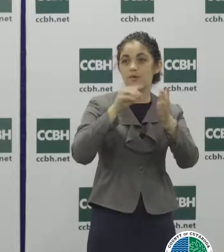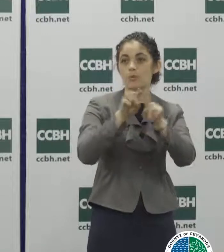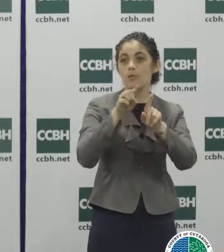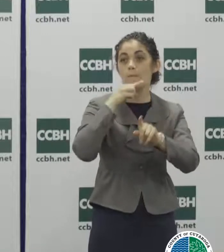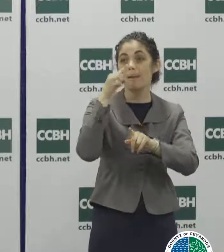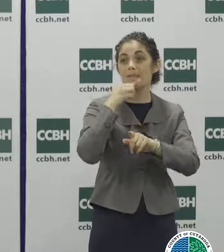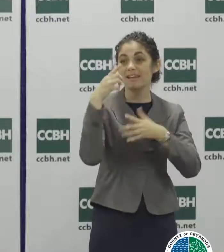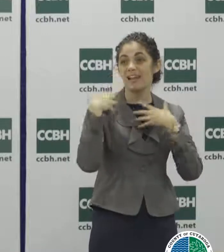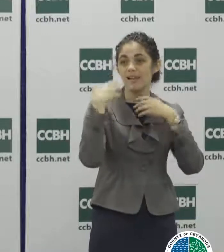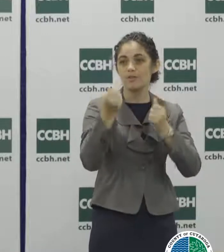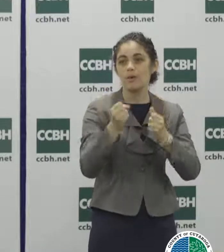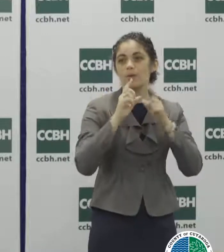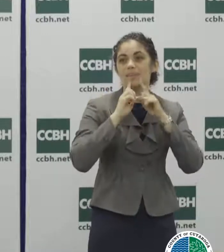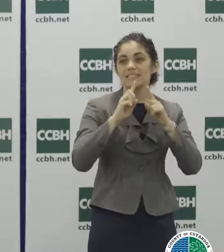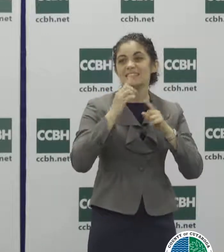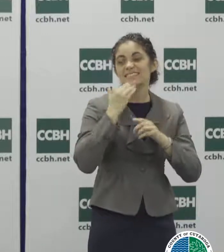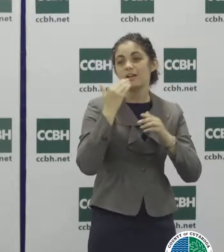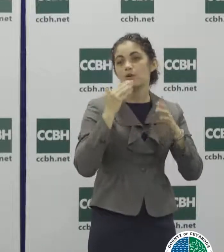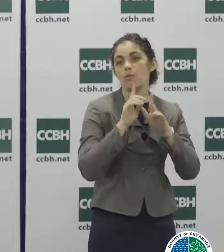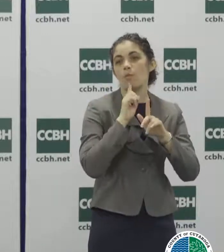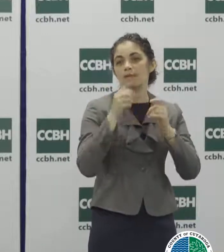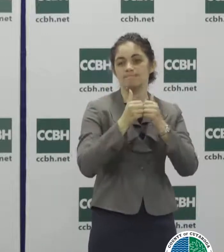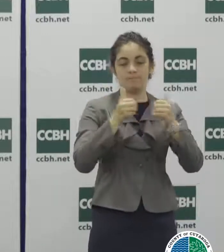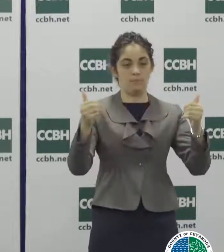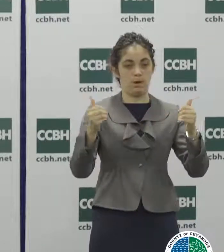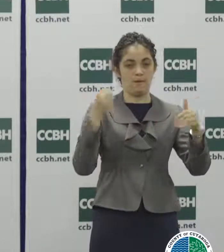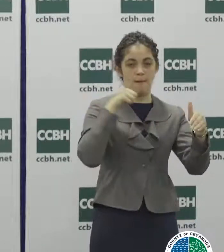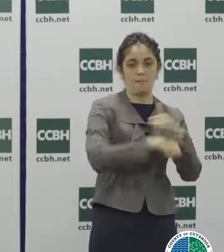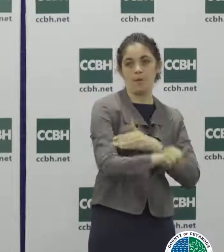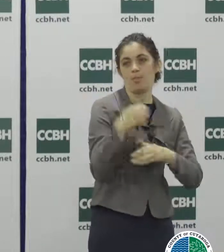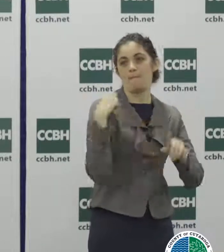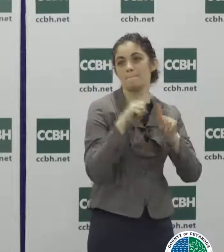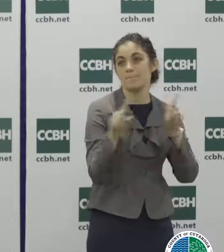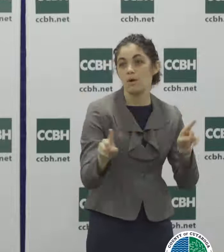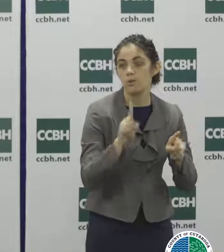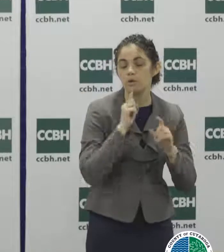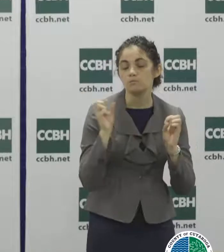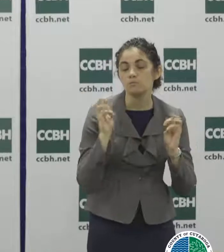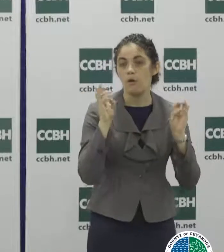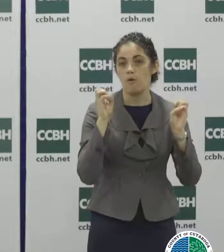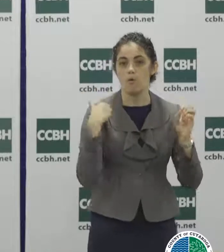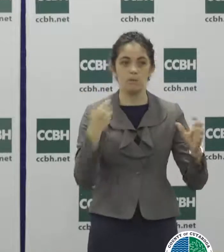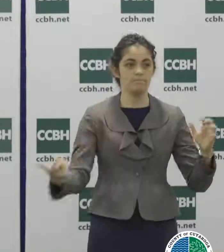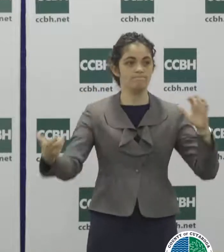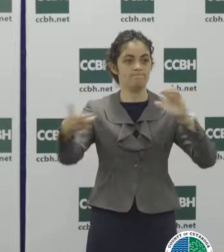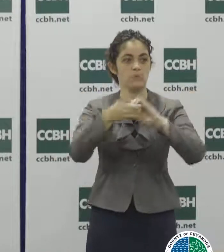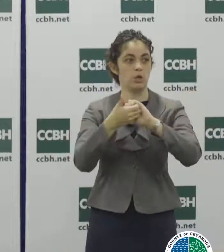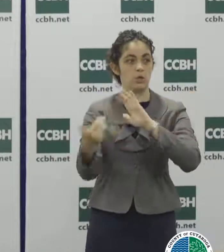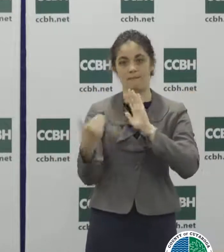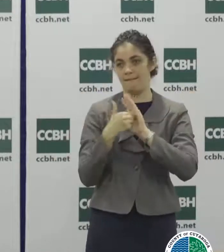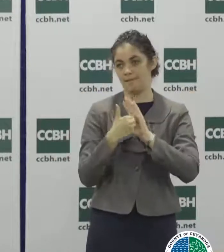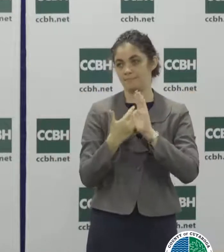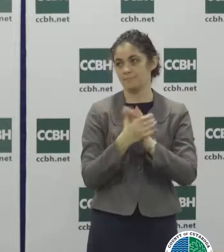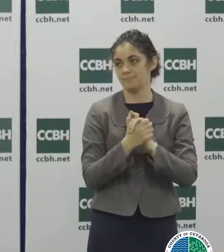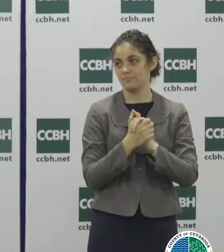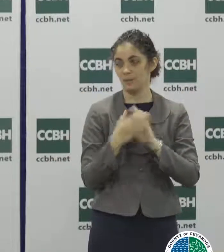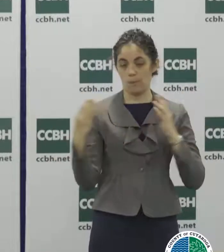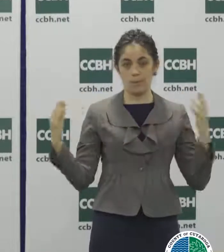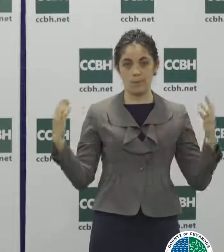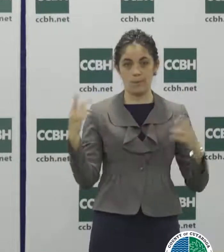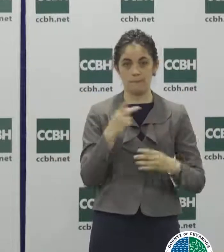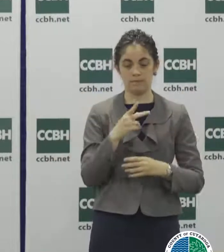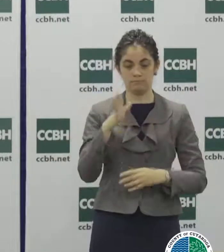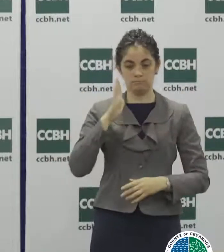health, which I've always said was separated at birth, and we are amidst a reunification. So let's go back